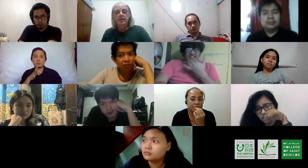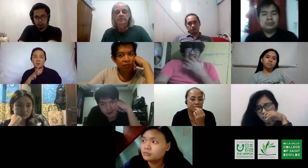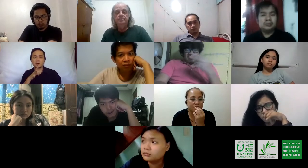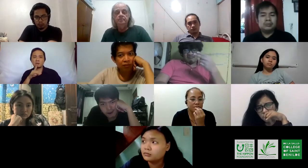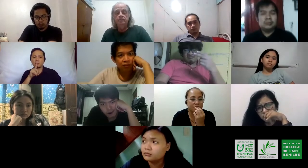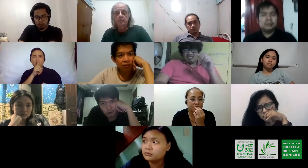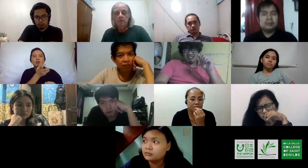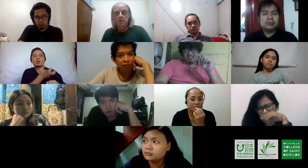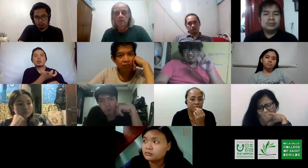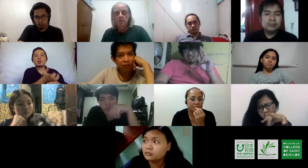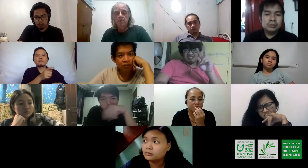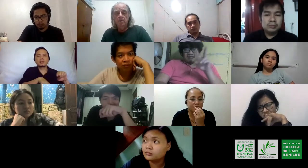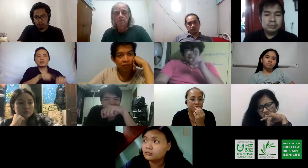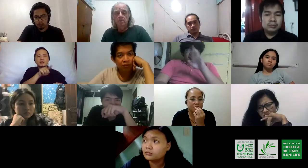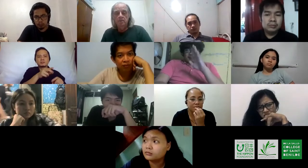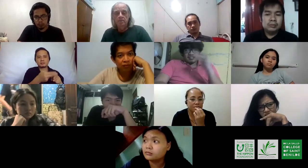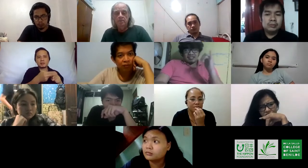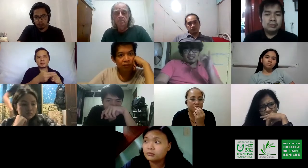Spellman.